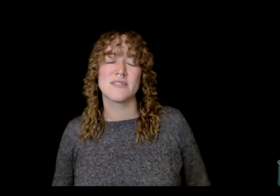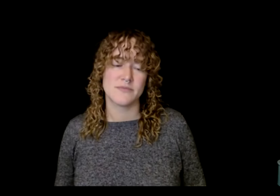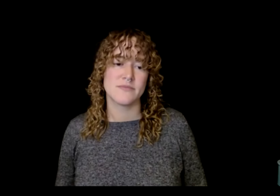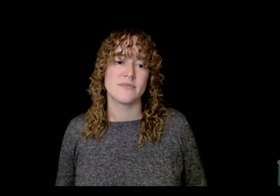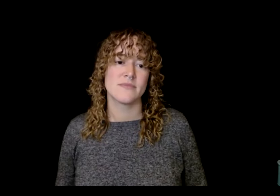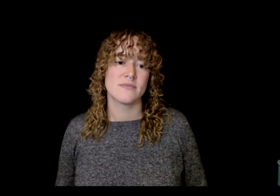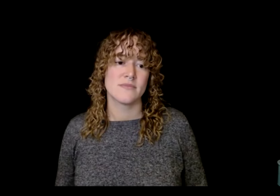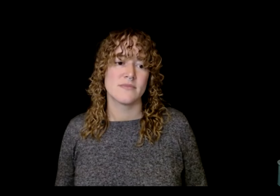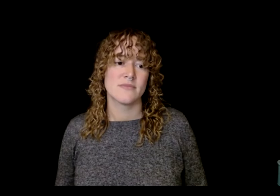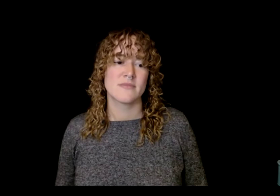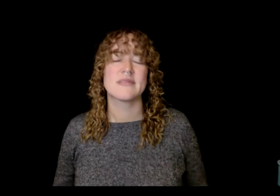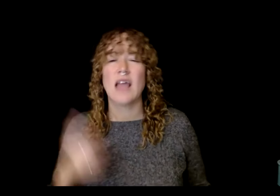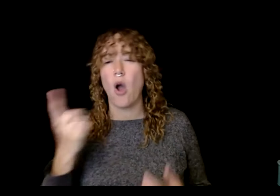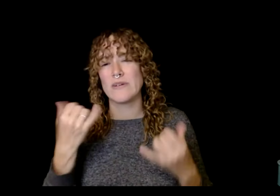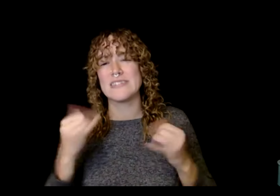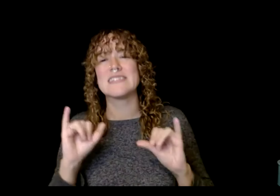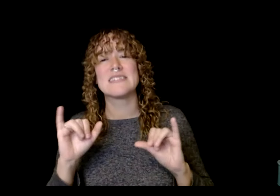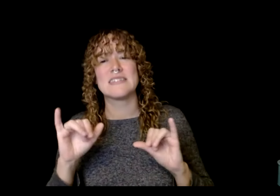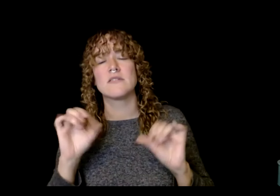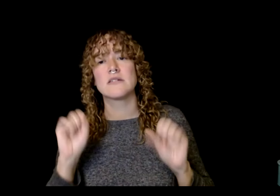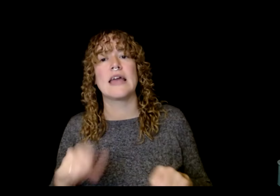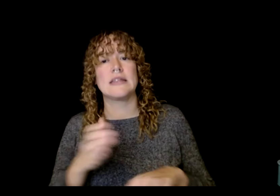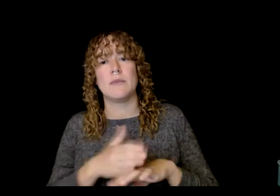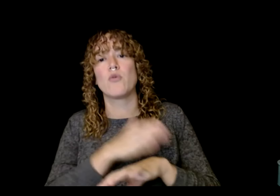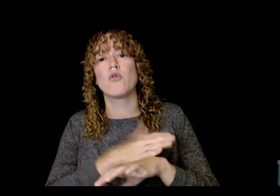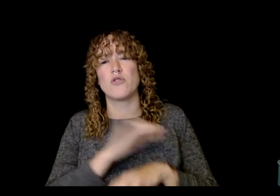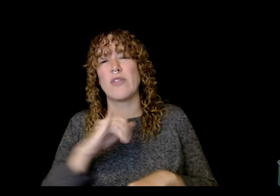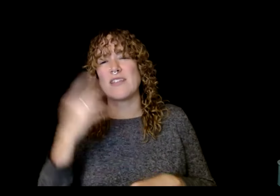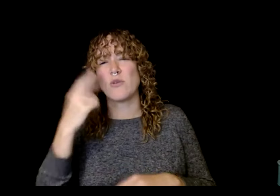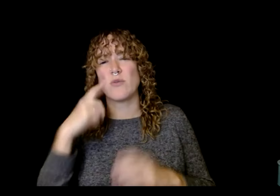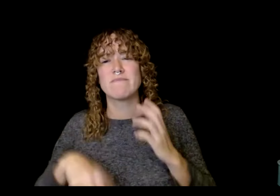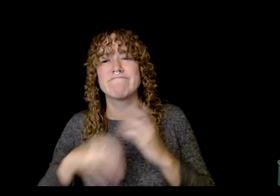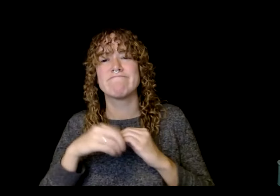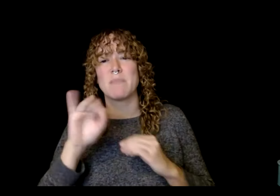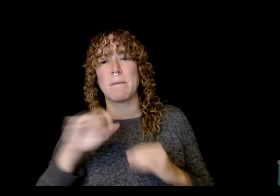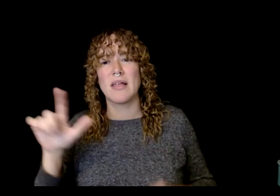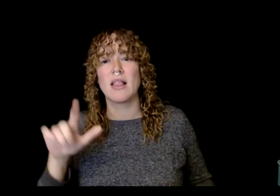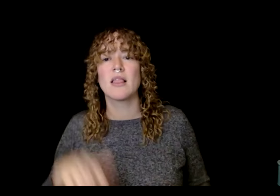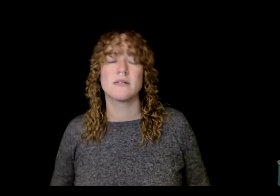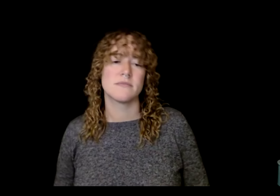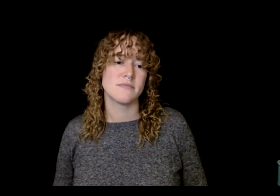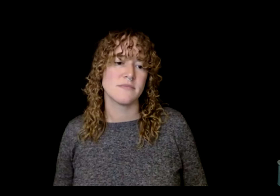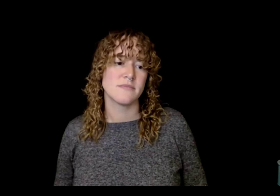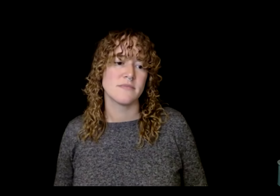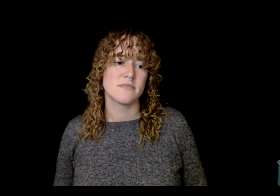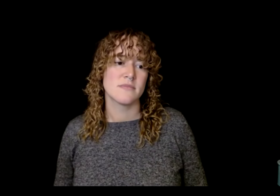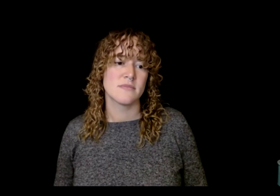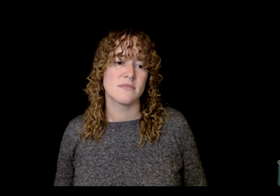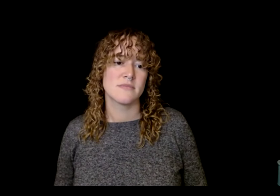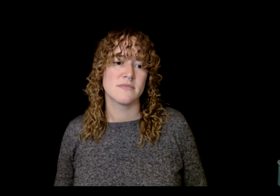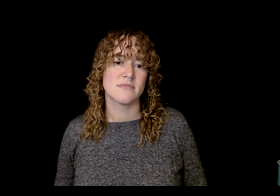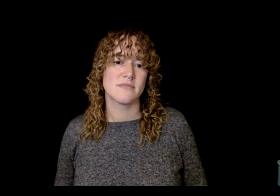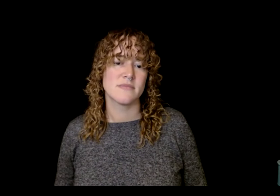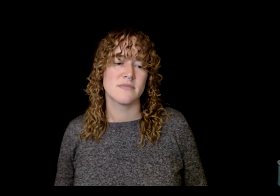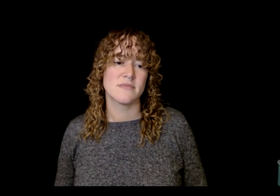still room for improvement. So that's where this supplemental bill will come in. There's not a lot of directives in the